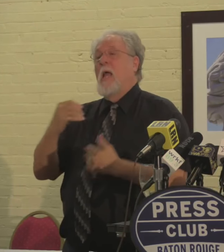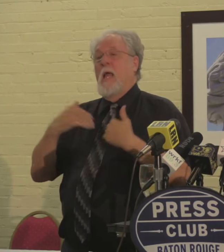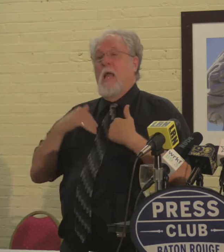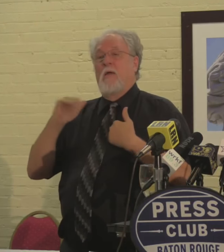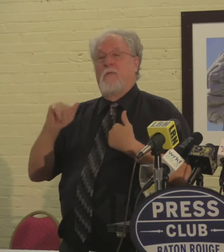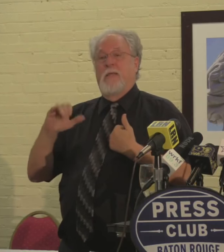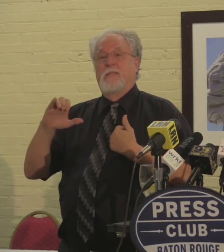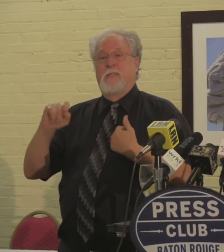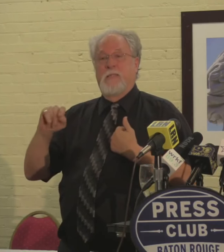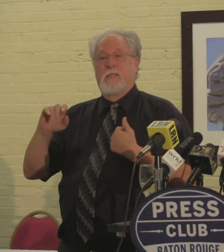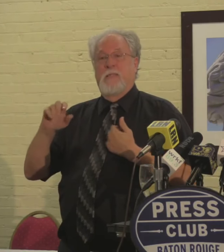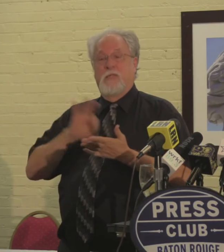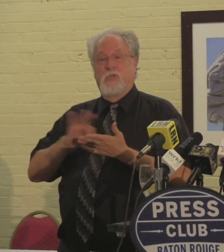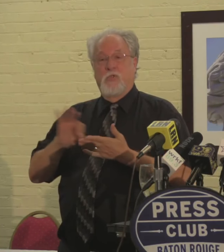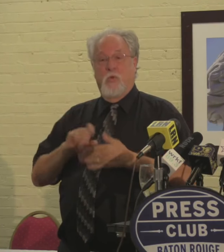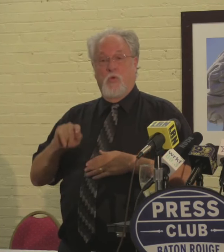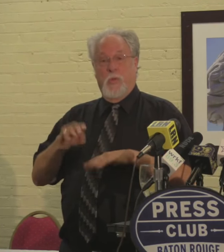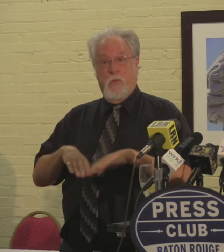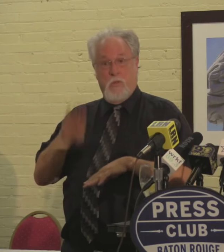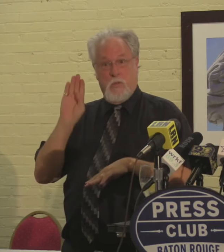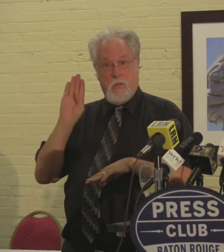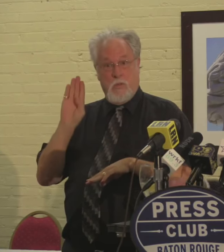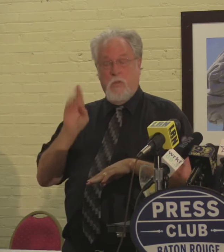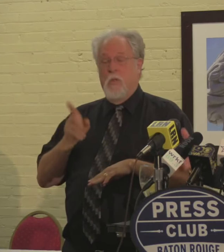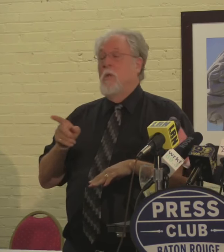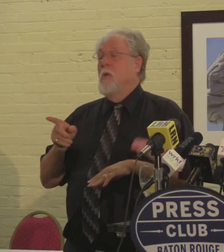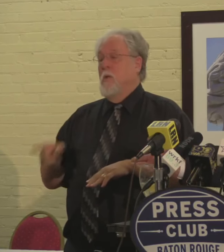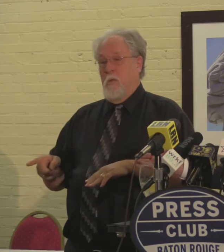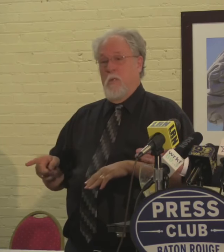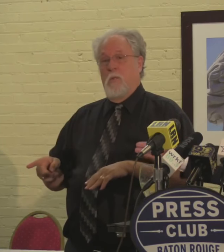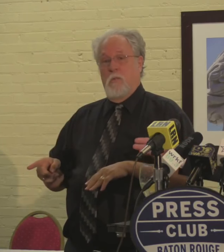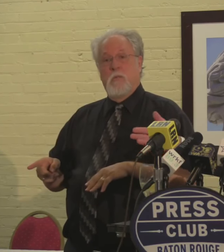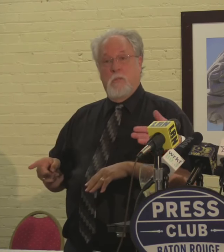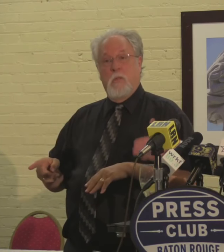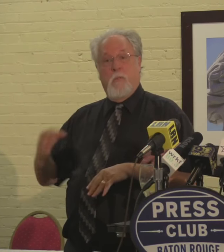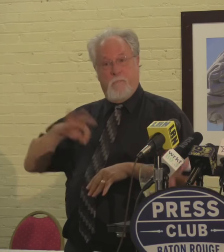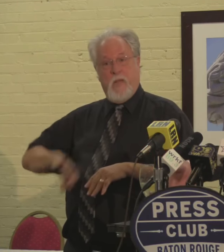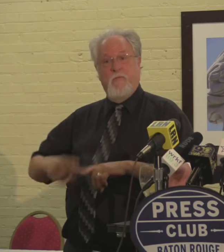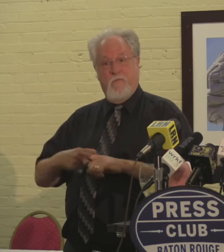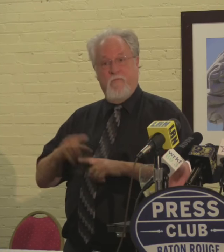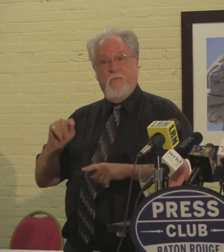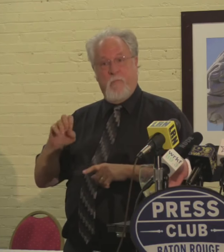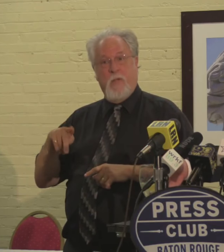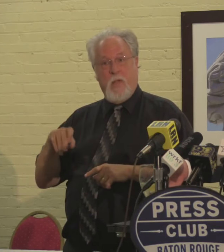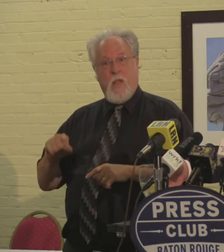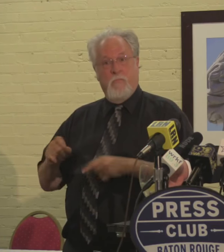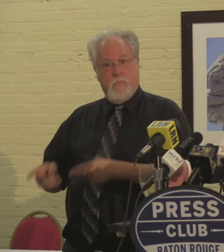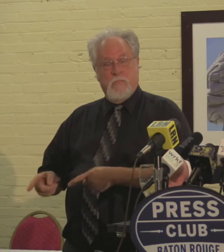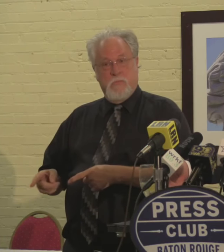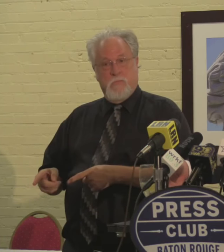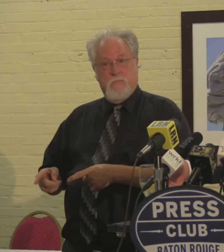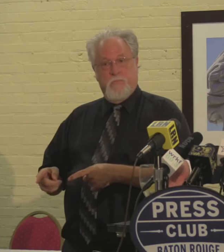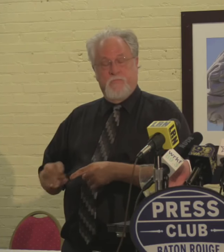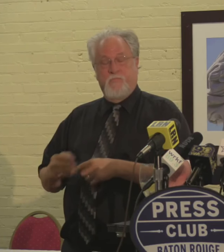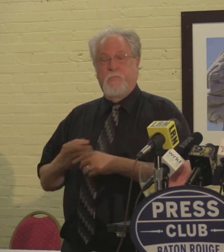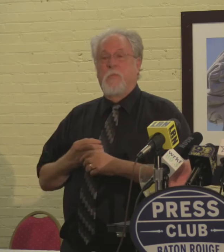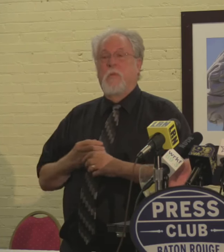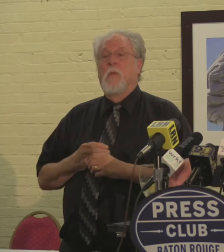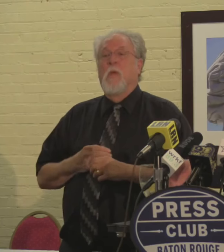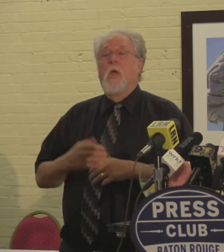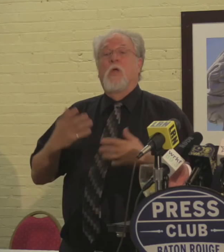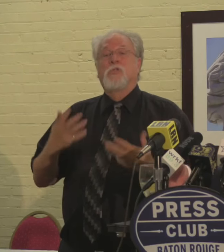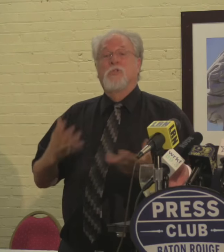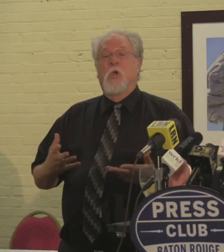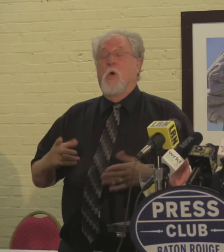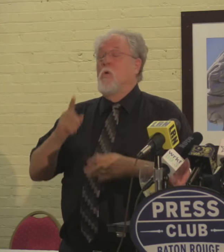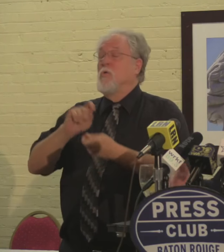ACT score of 20 or better, that they would benefit from TOPS as the program is currently constituted. So